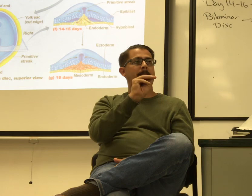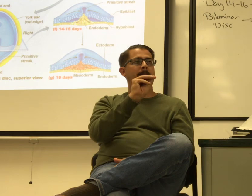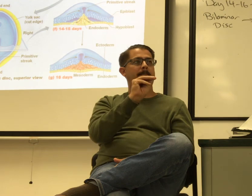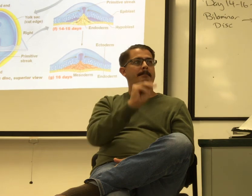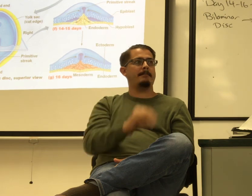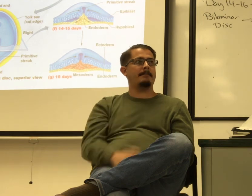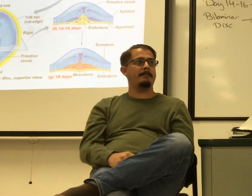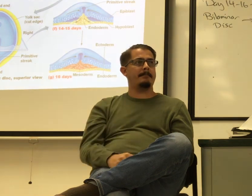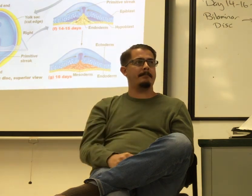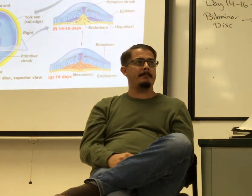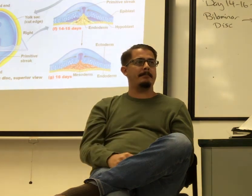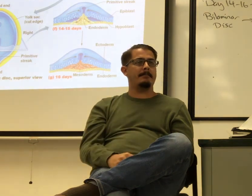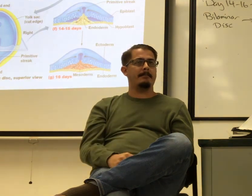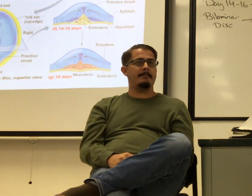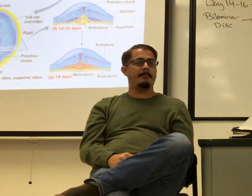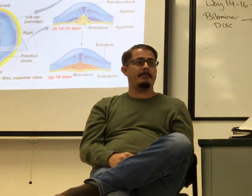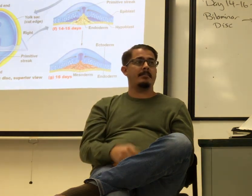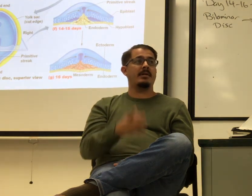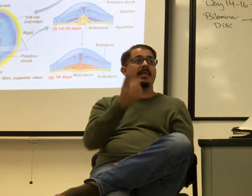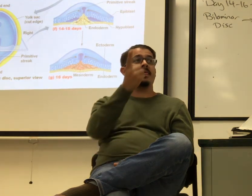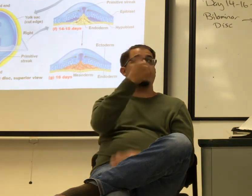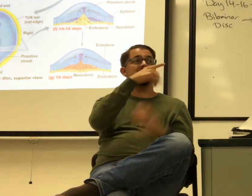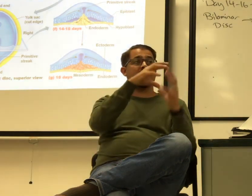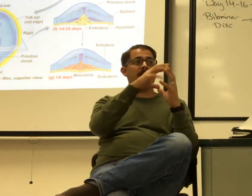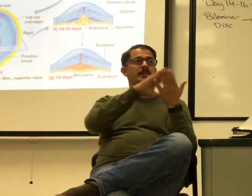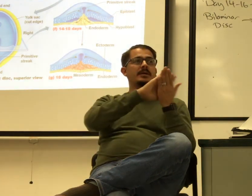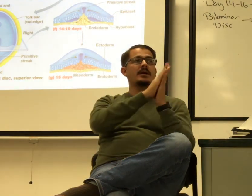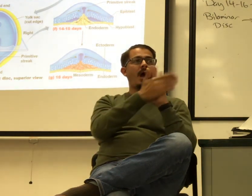endoderm. Let me write that down. These cells